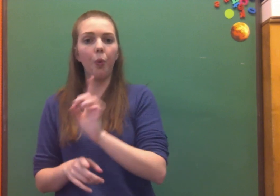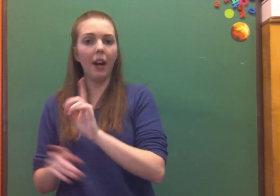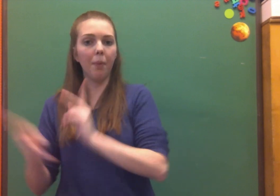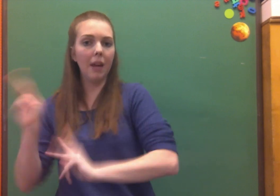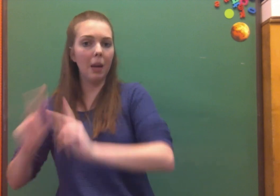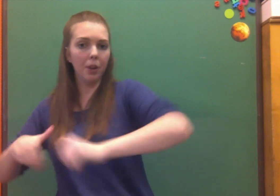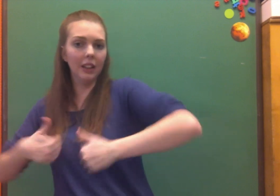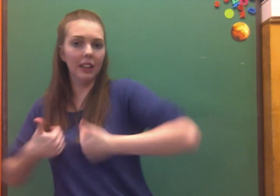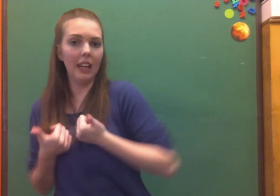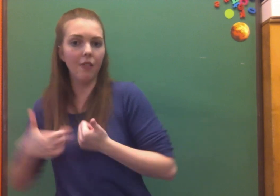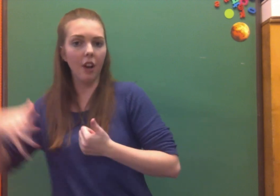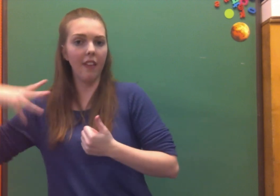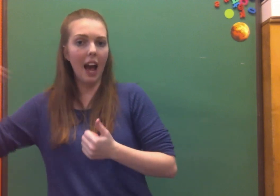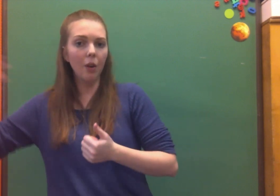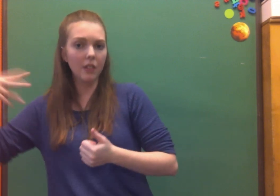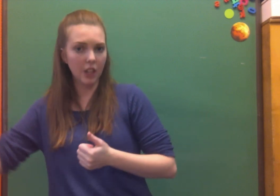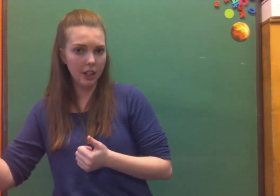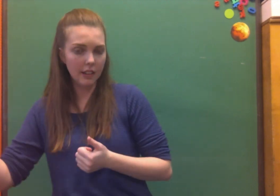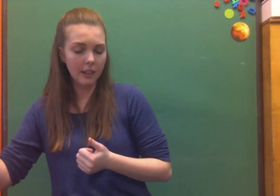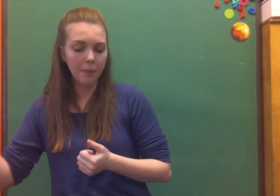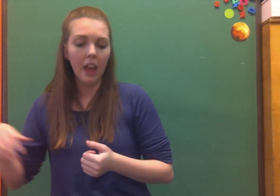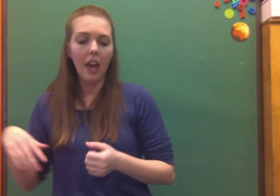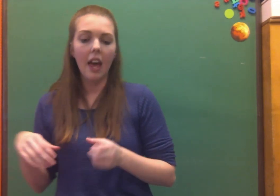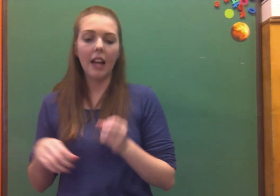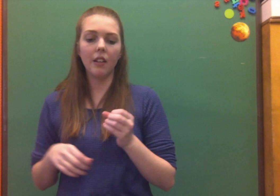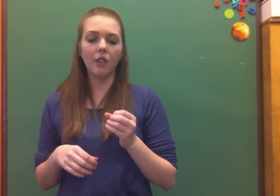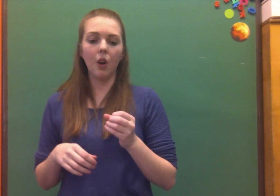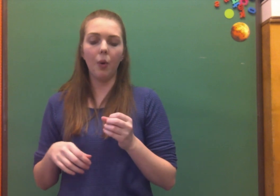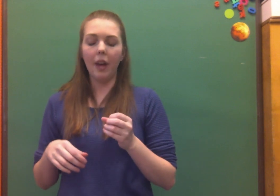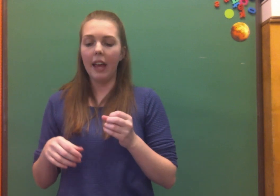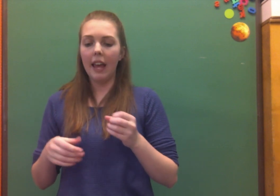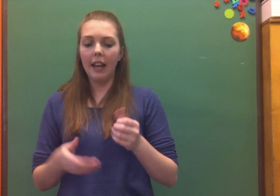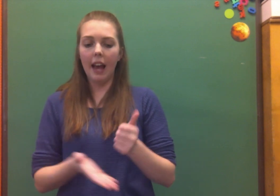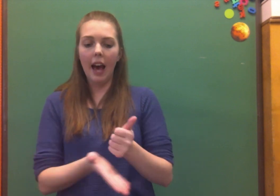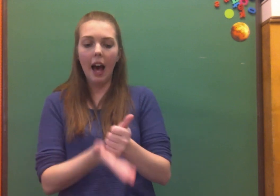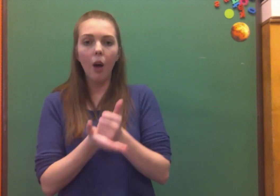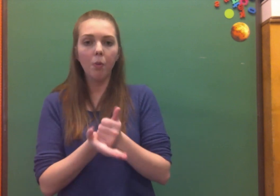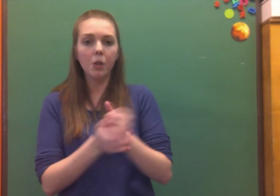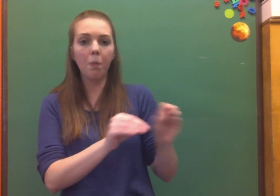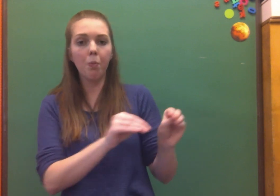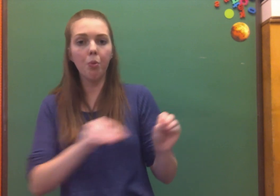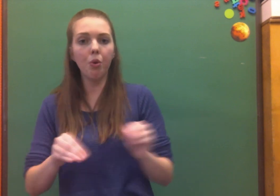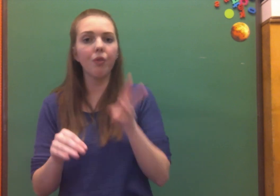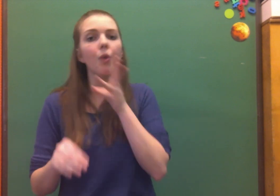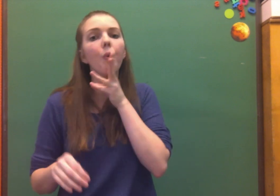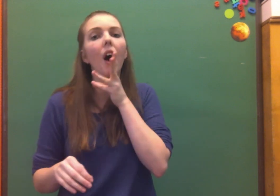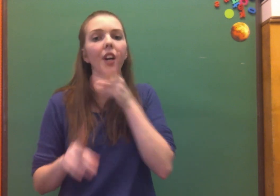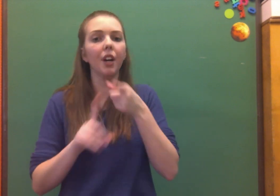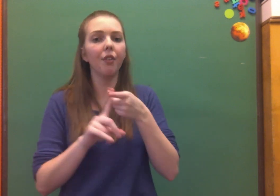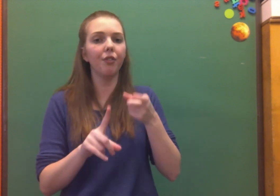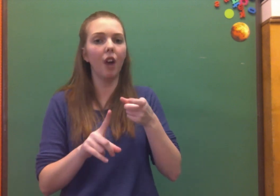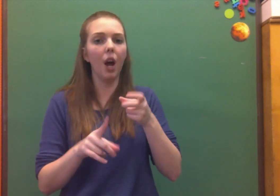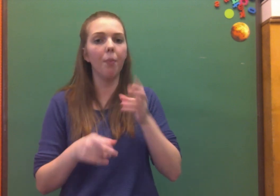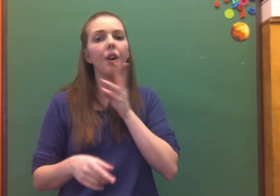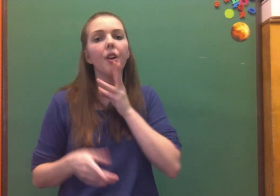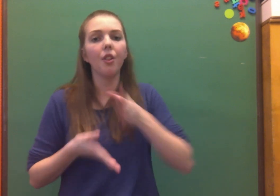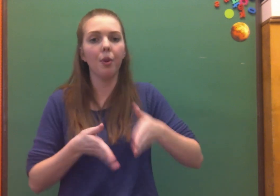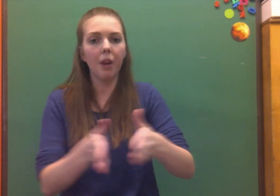where people lived on the outskirts. And so it helped move the water from the